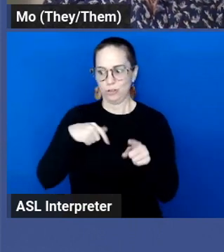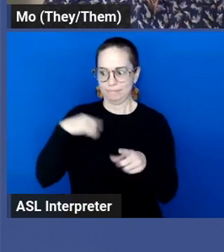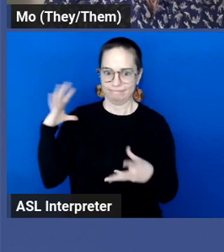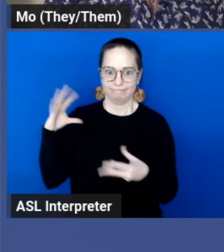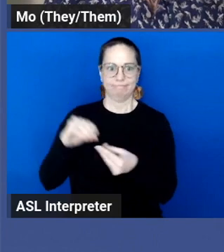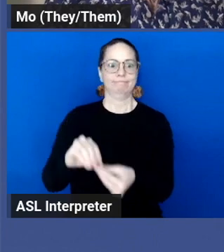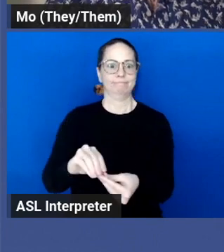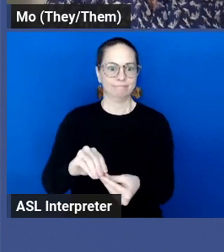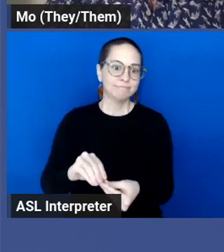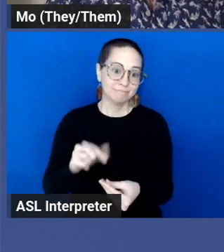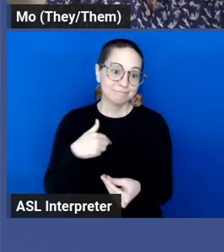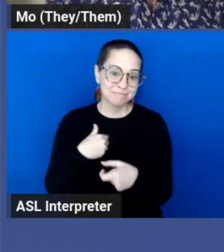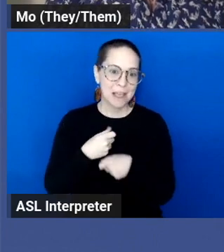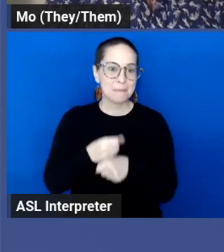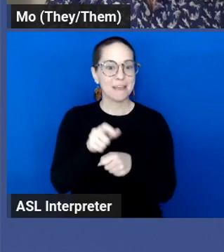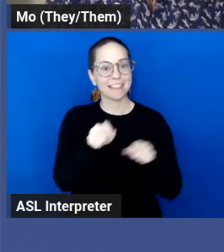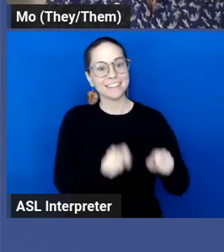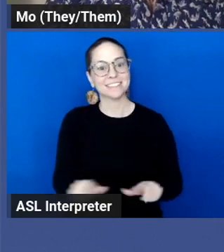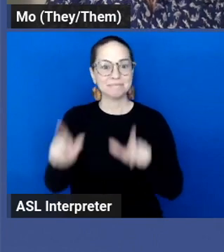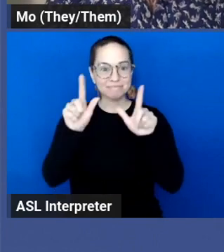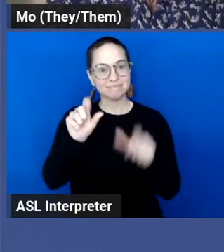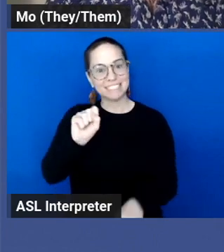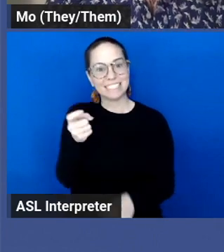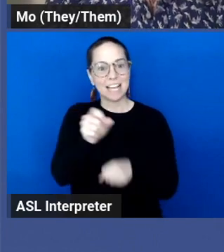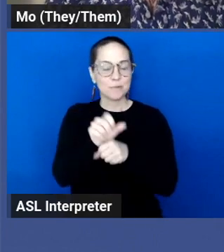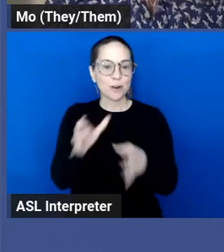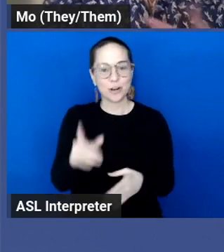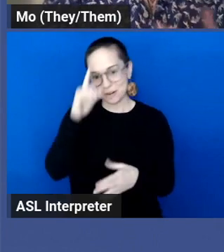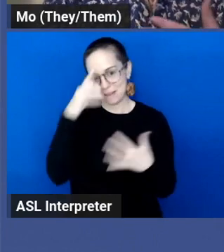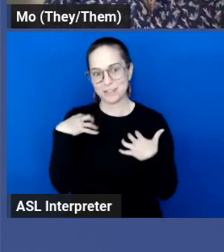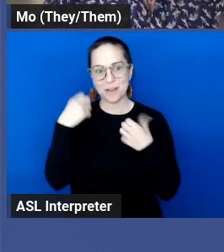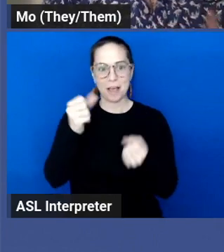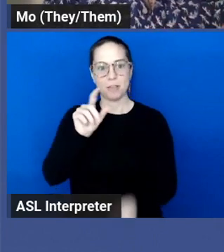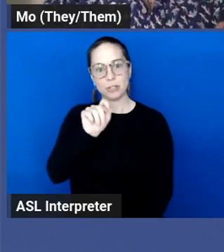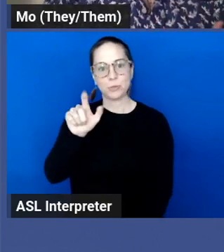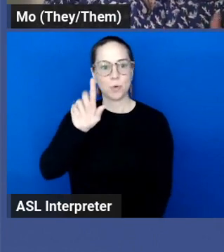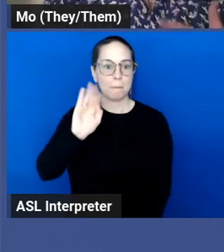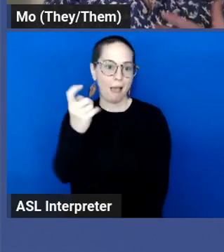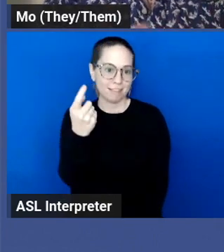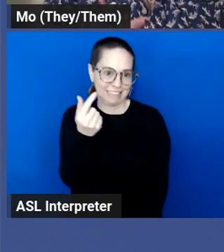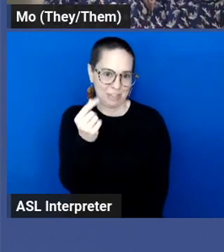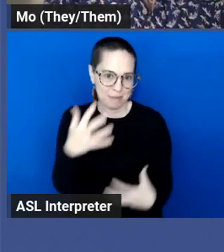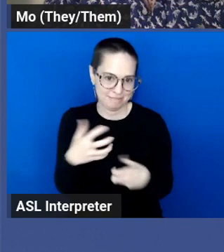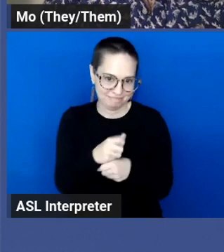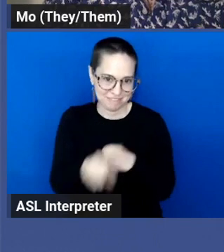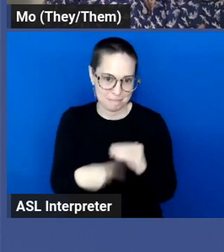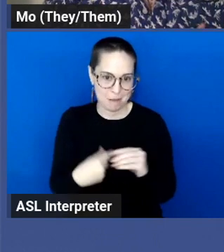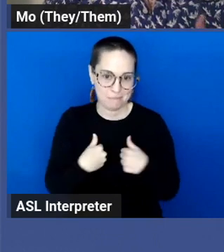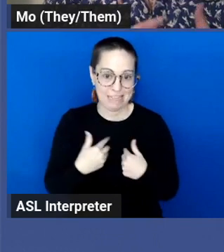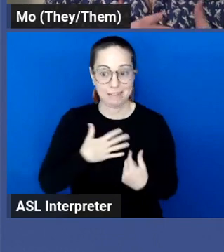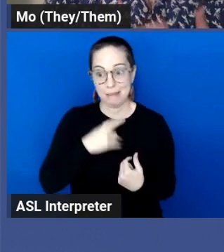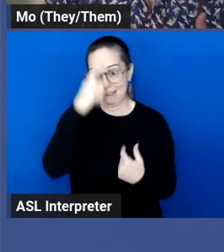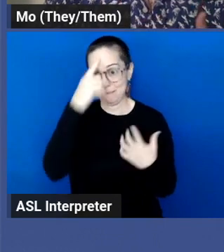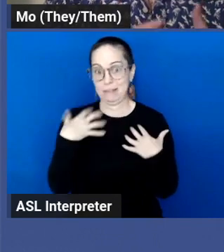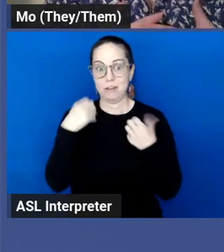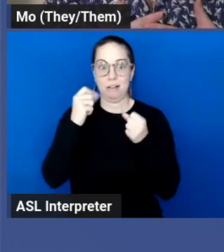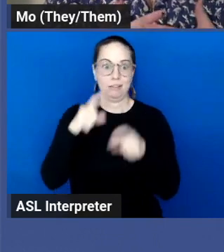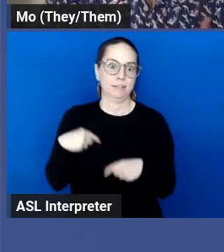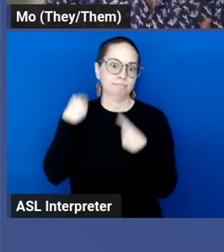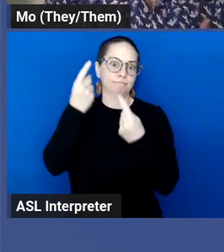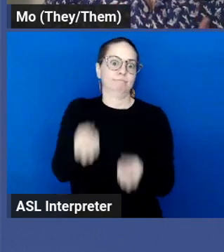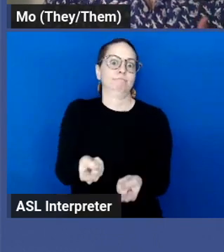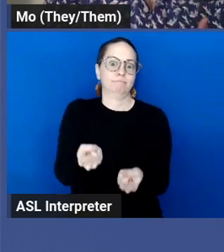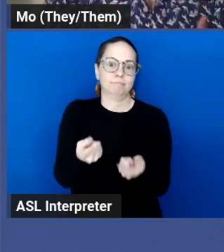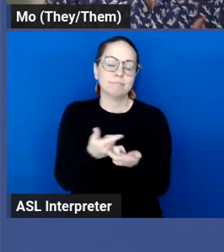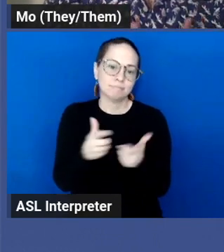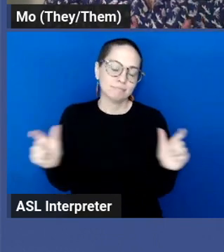I have created the Sex Worker Mental Health Toolbox. And just a little bit about me, my mental health has always been a very big